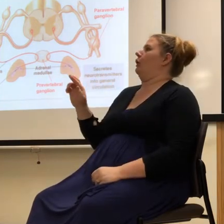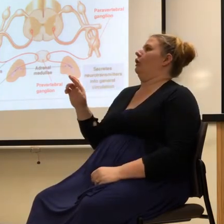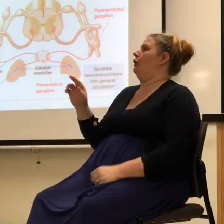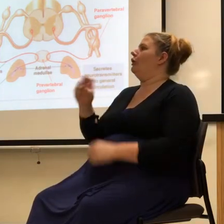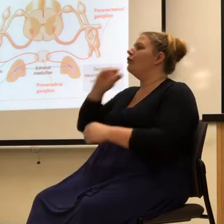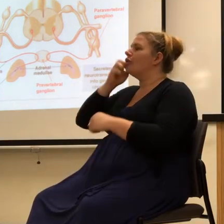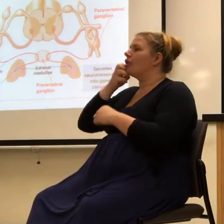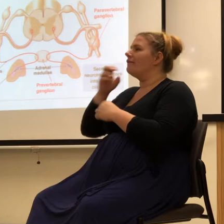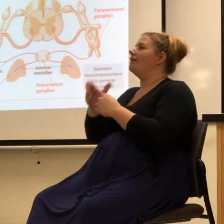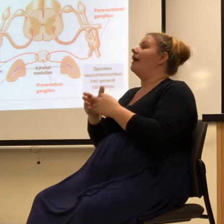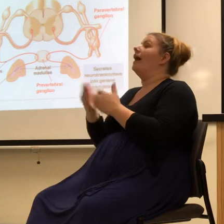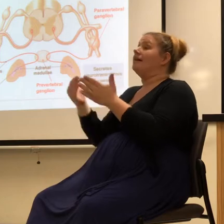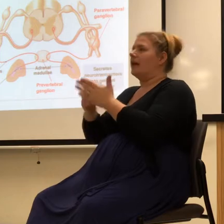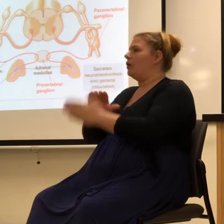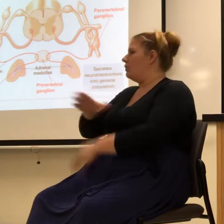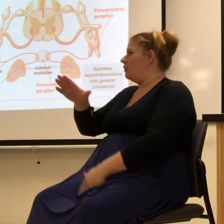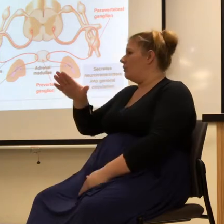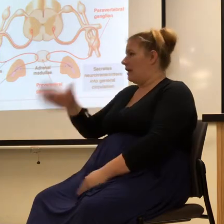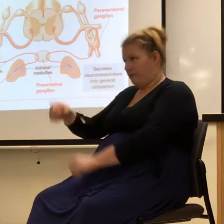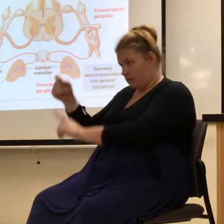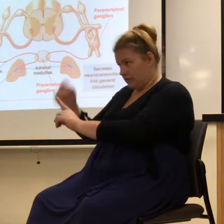synapse.